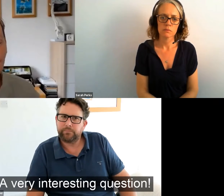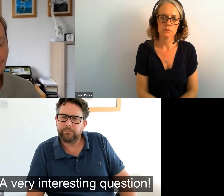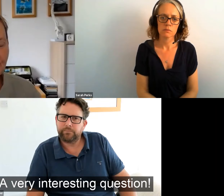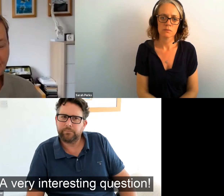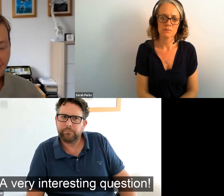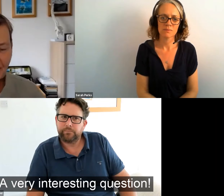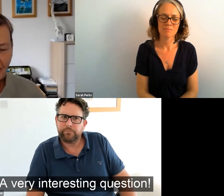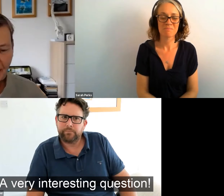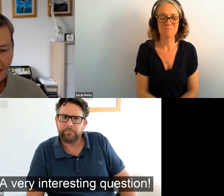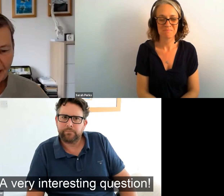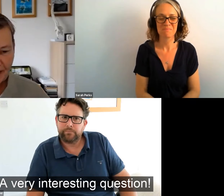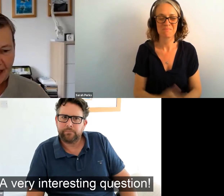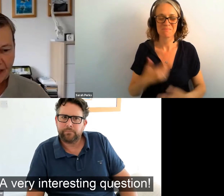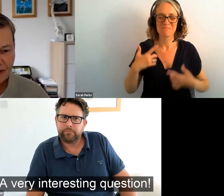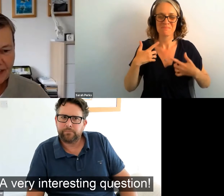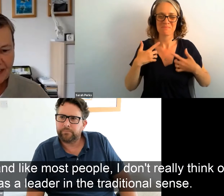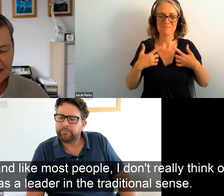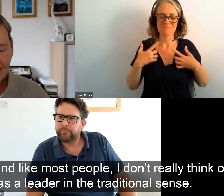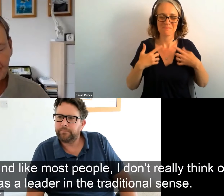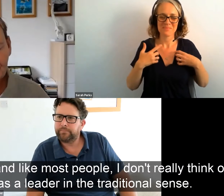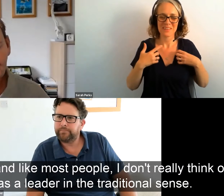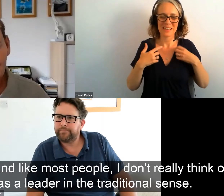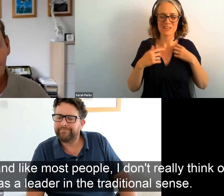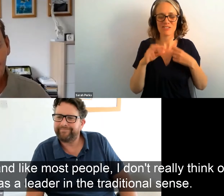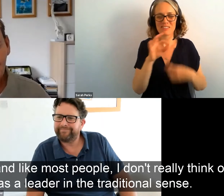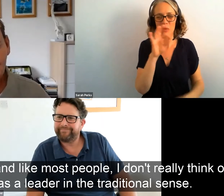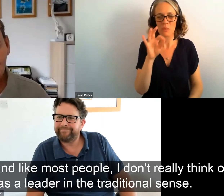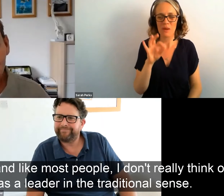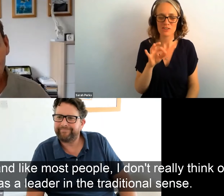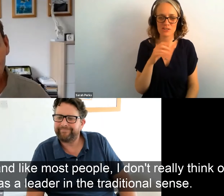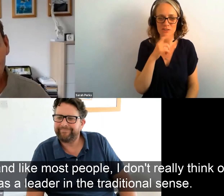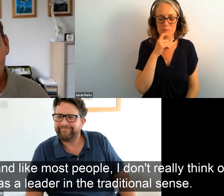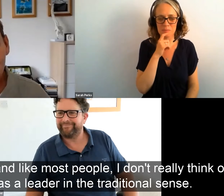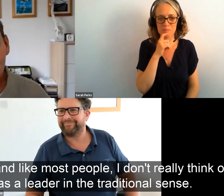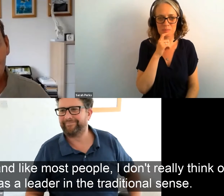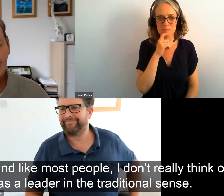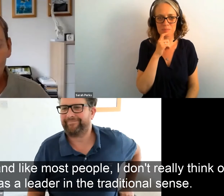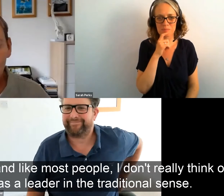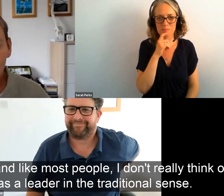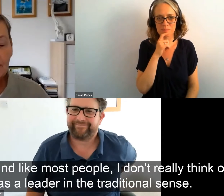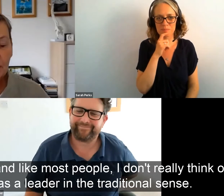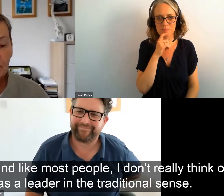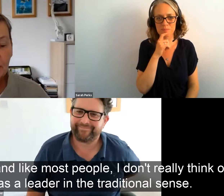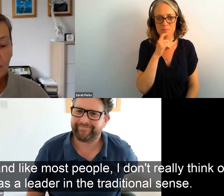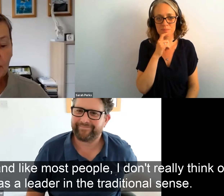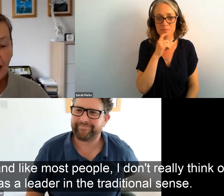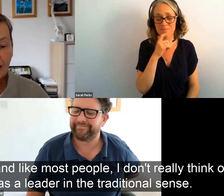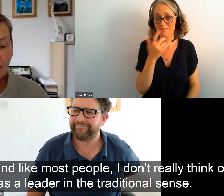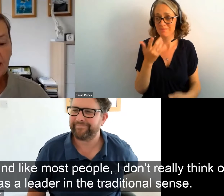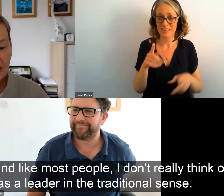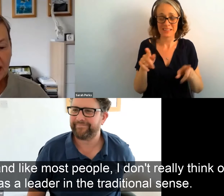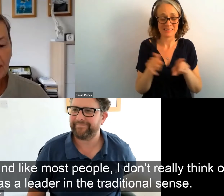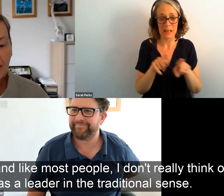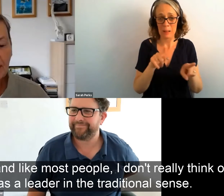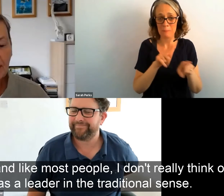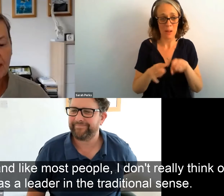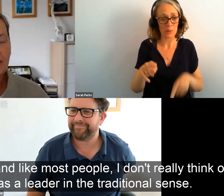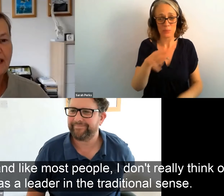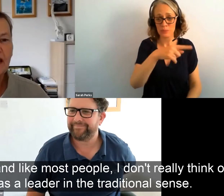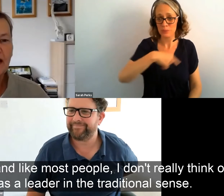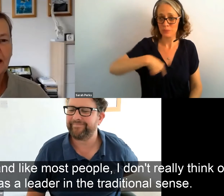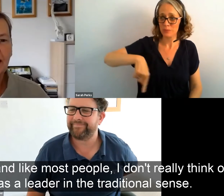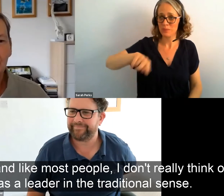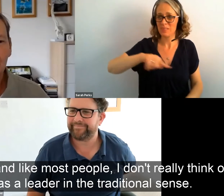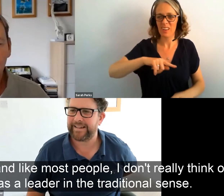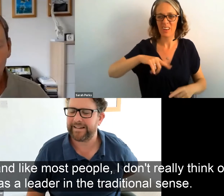A very interesting question there, Chris. And really, like most people, I don't really think of myself